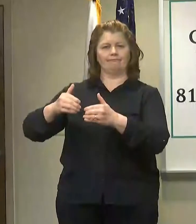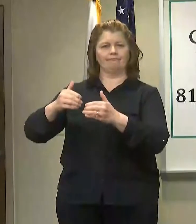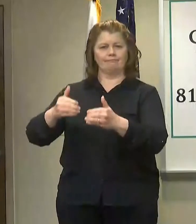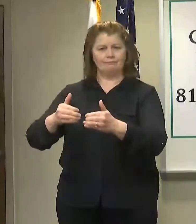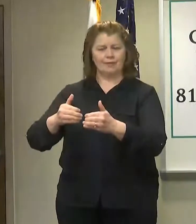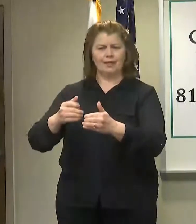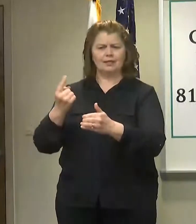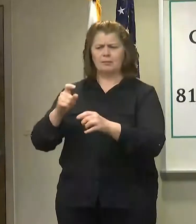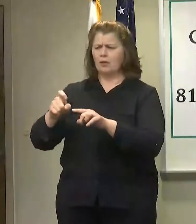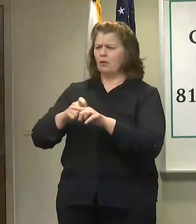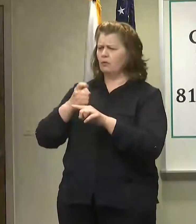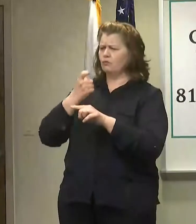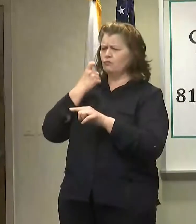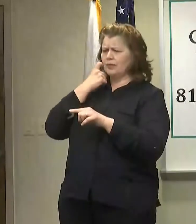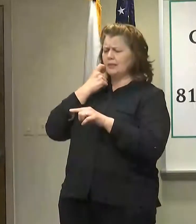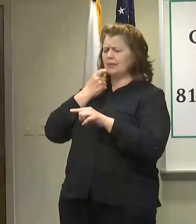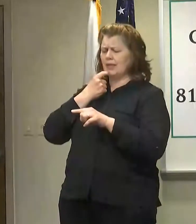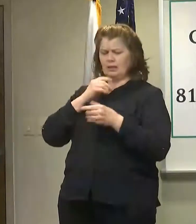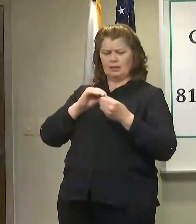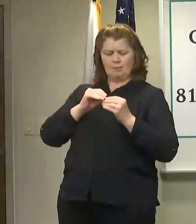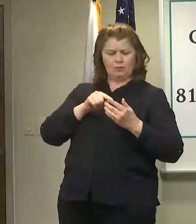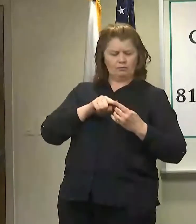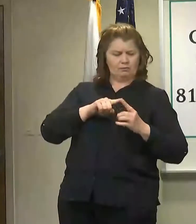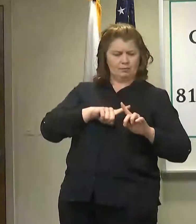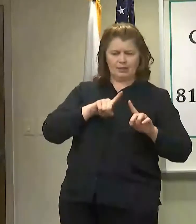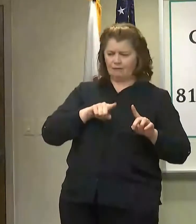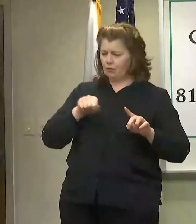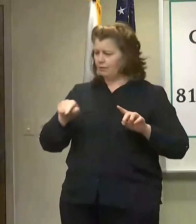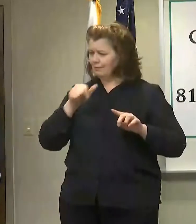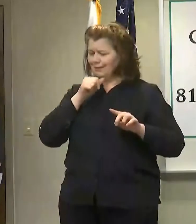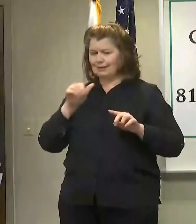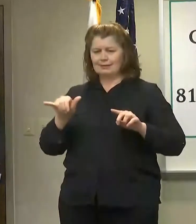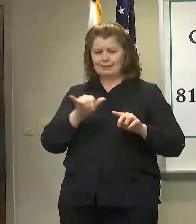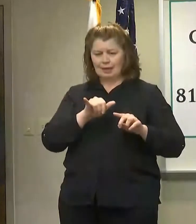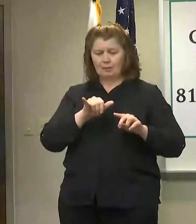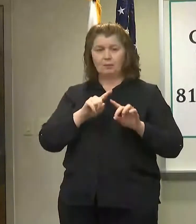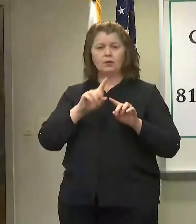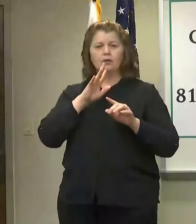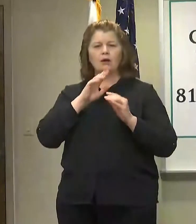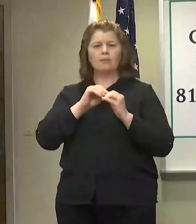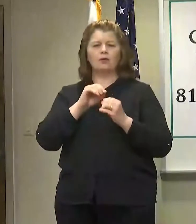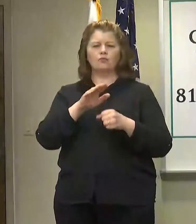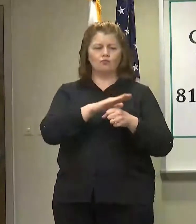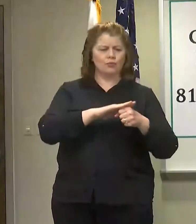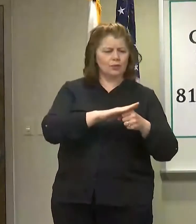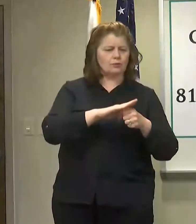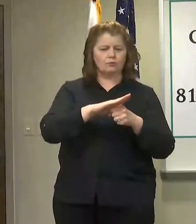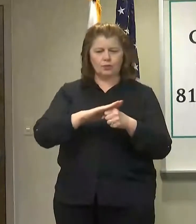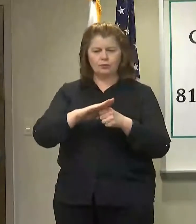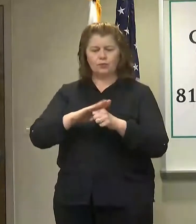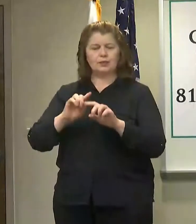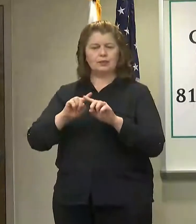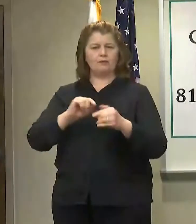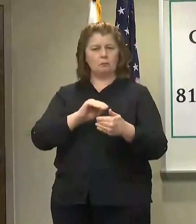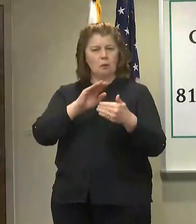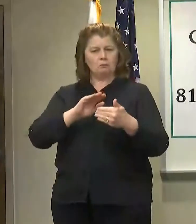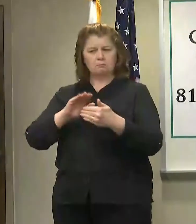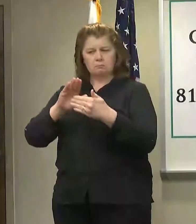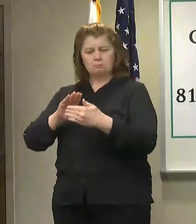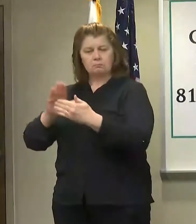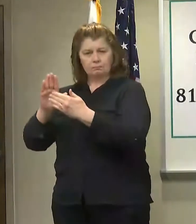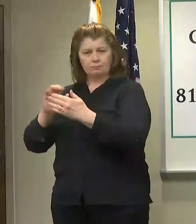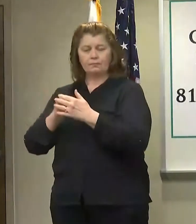about why are numbers different? Well, you have to look at how they're talking about regions and why a regional approach. So one of